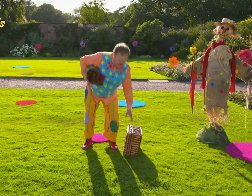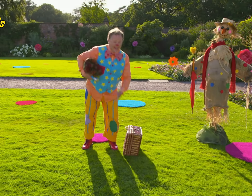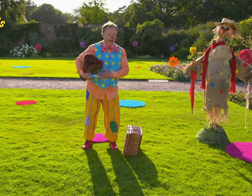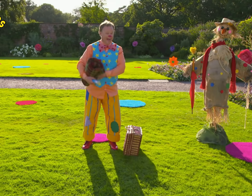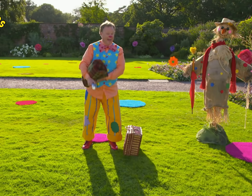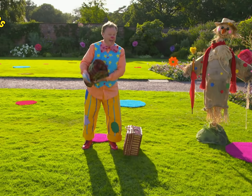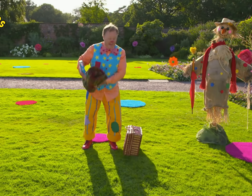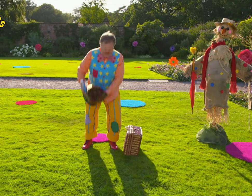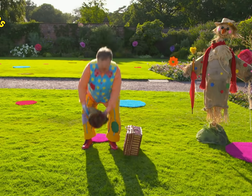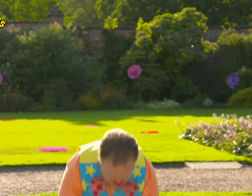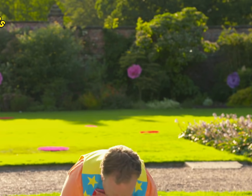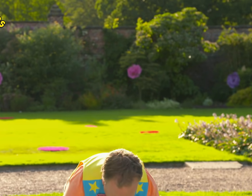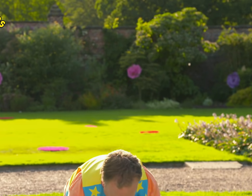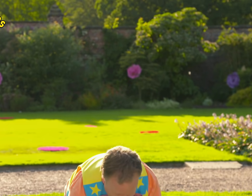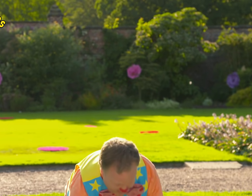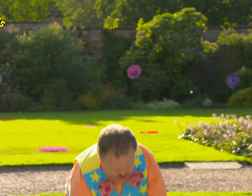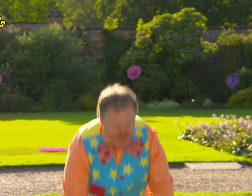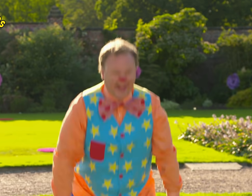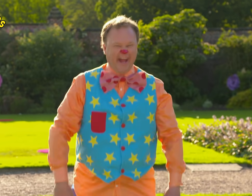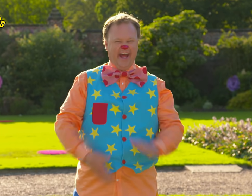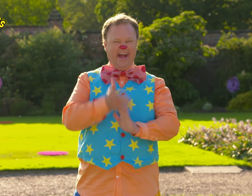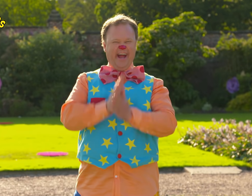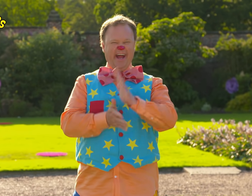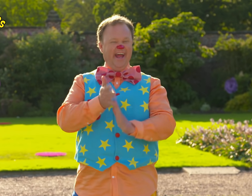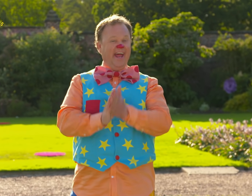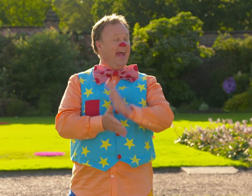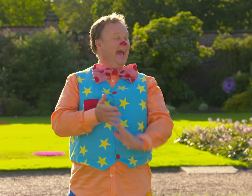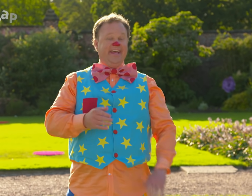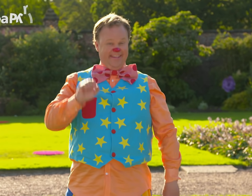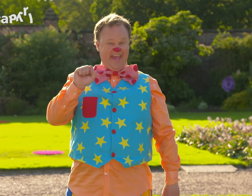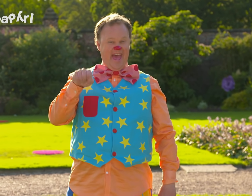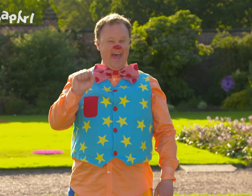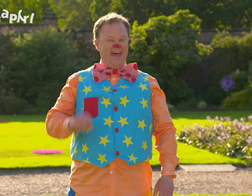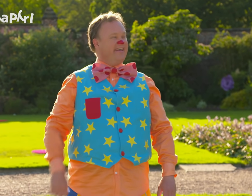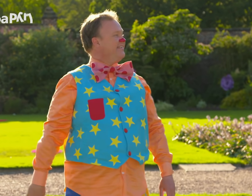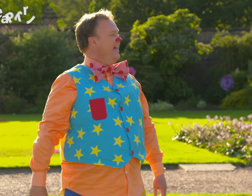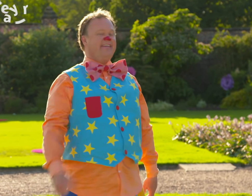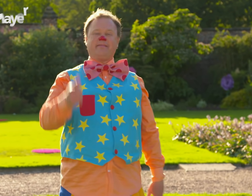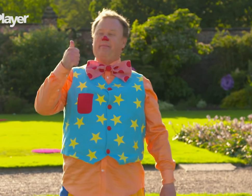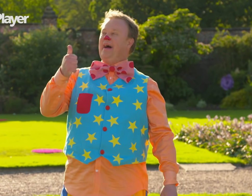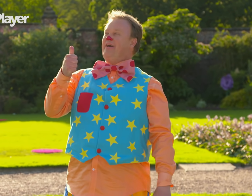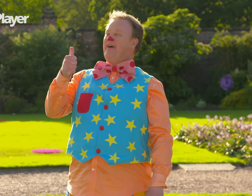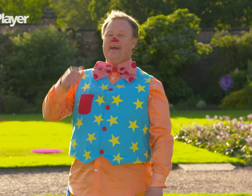Mr. Tumble, have you found a good spot for your picnic? Yes, it's perfect.